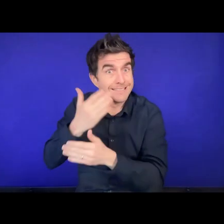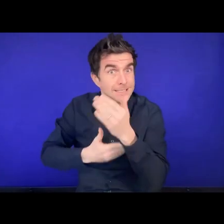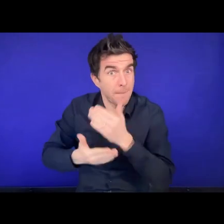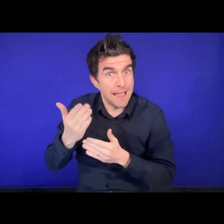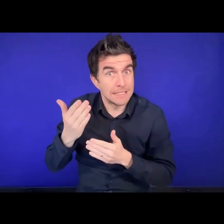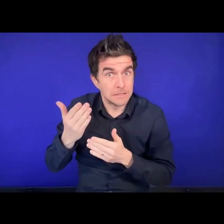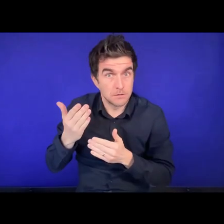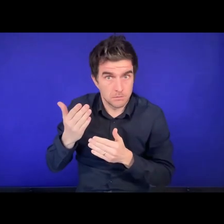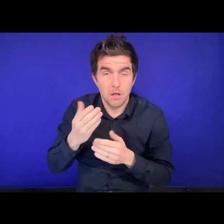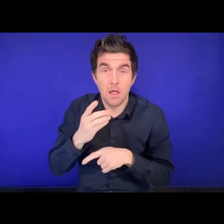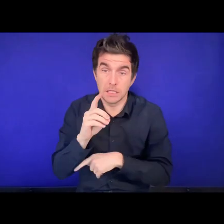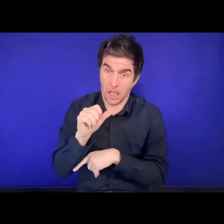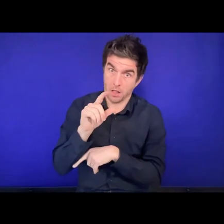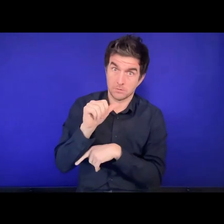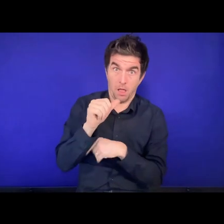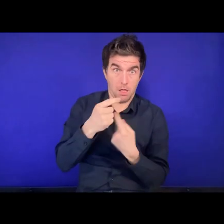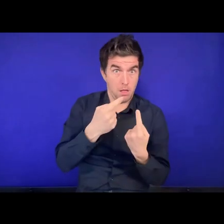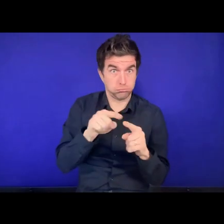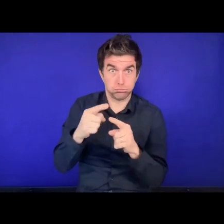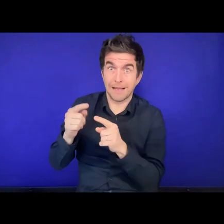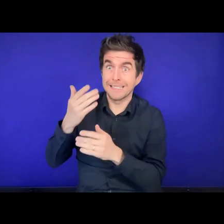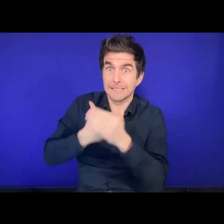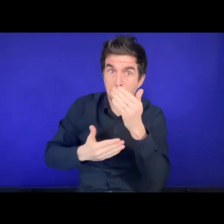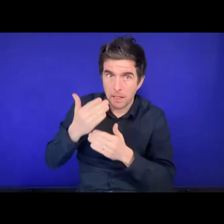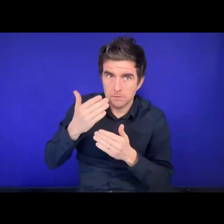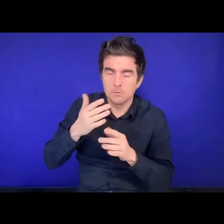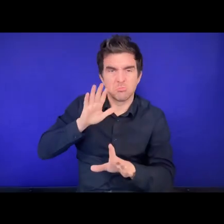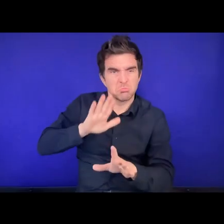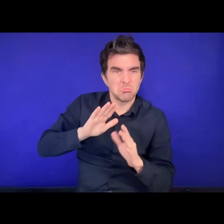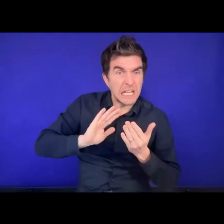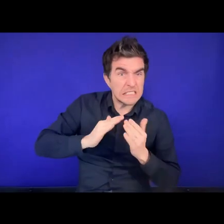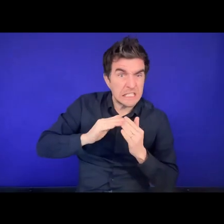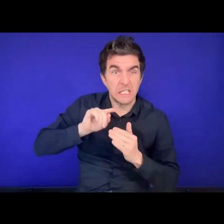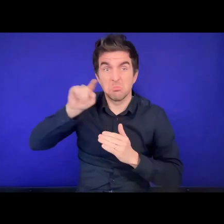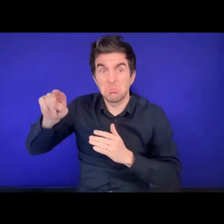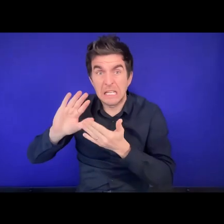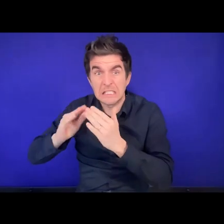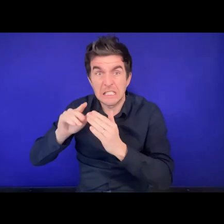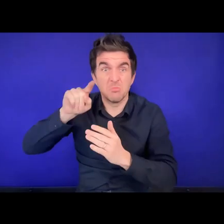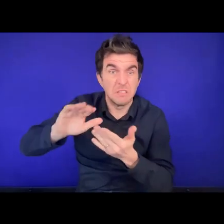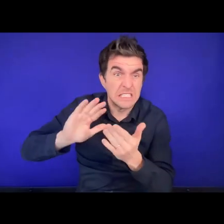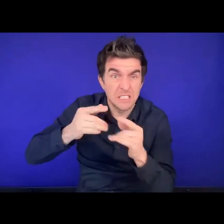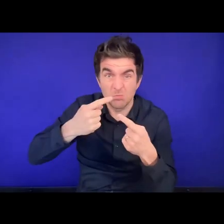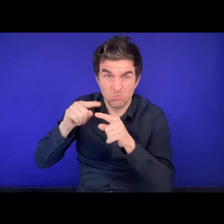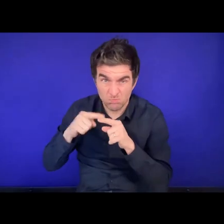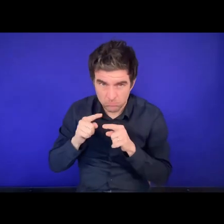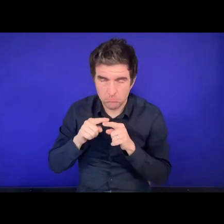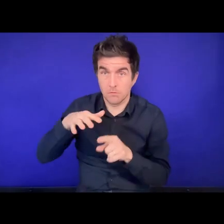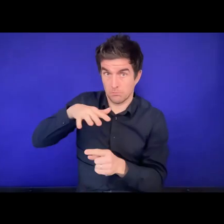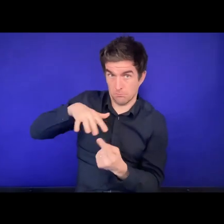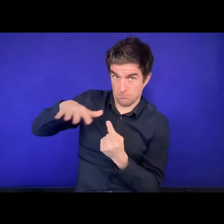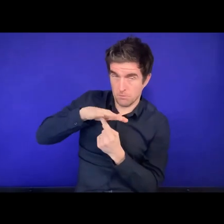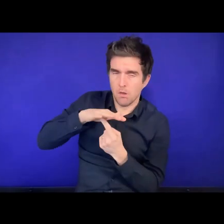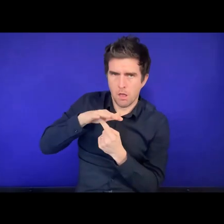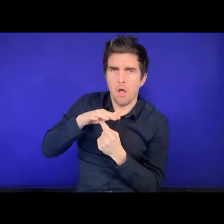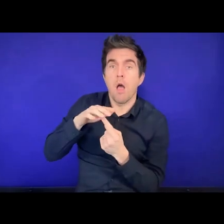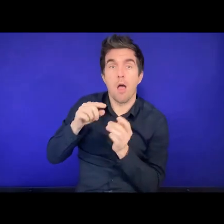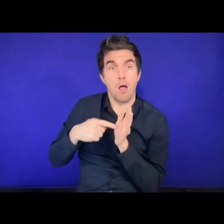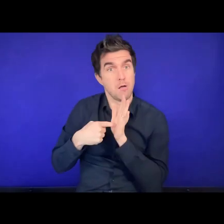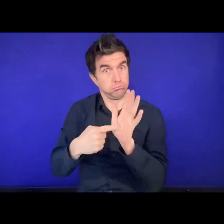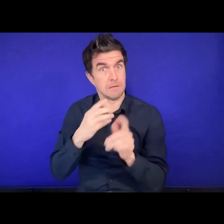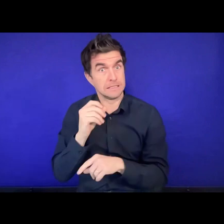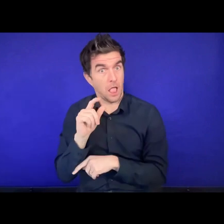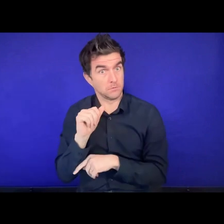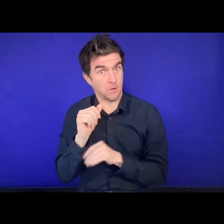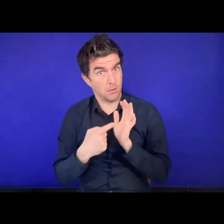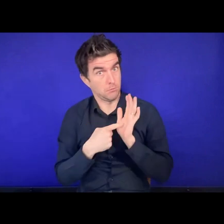to government officials, and then government officials saw, wow, okay, we see the gaps, we see the issues, and then now